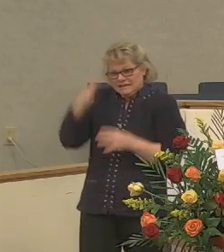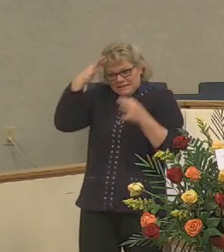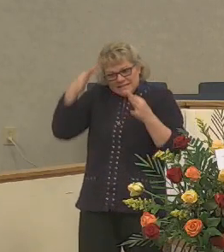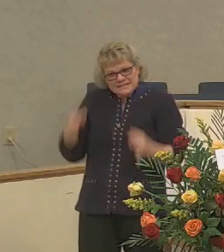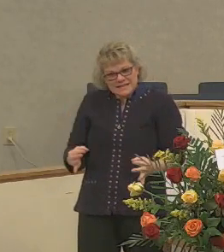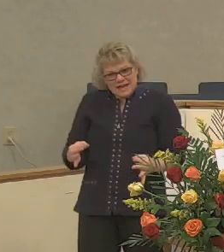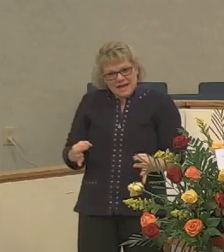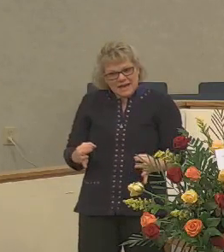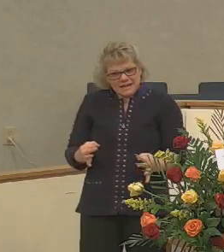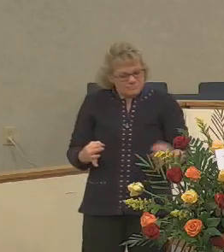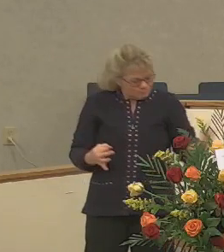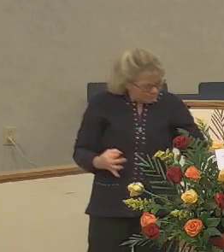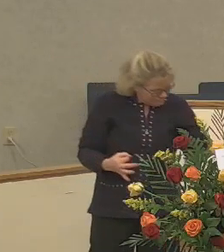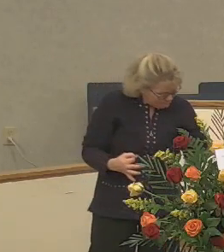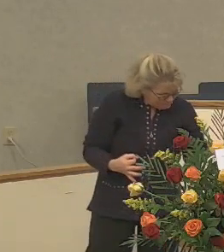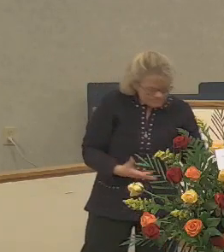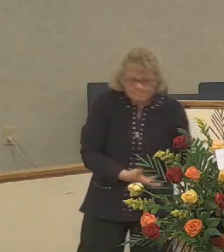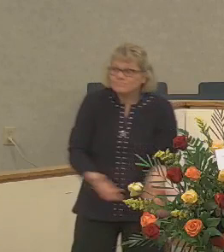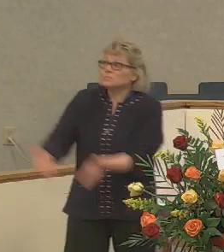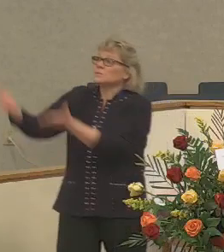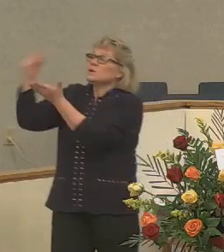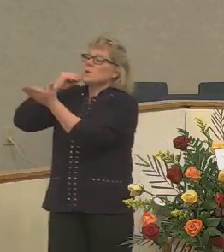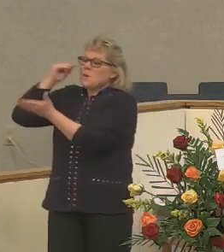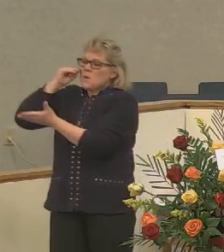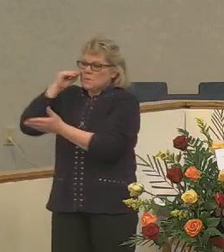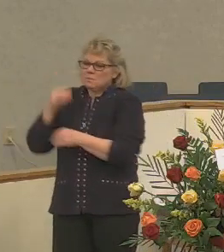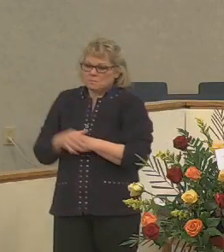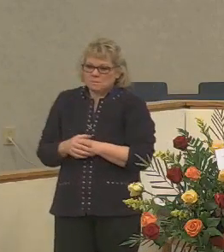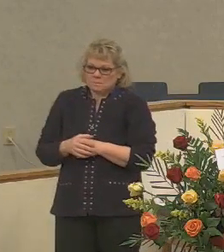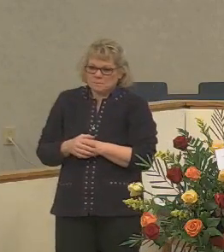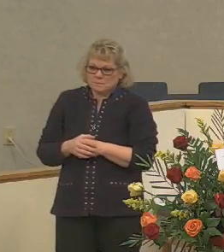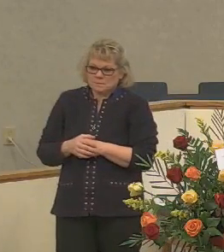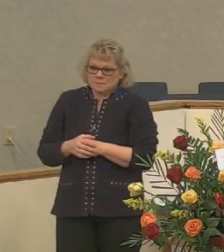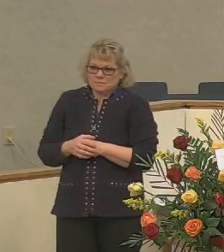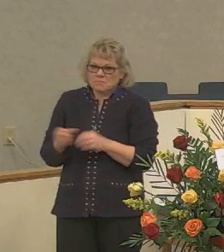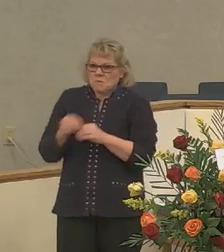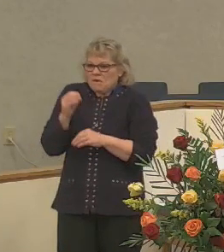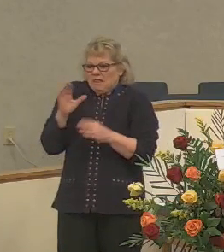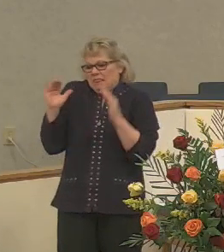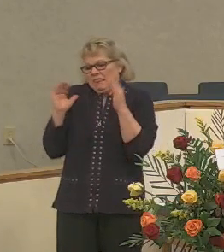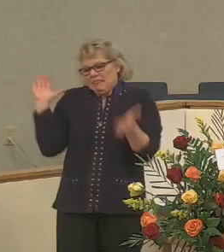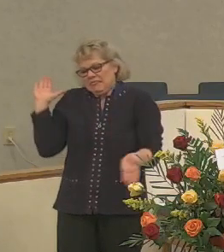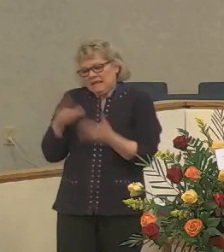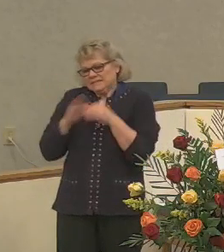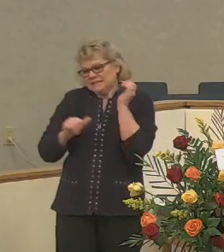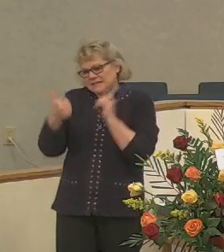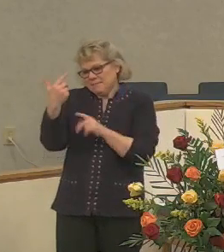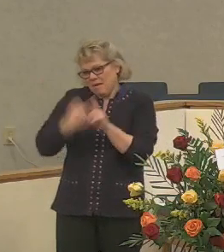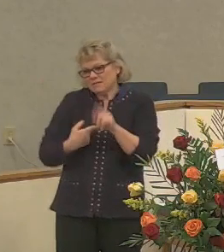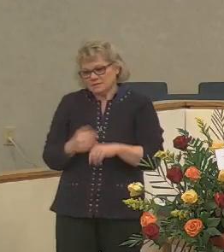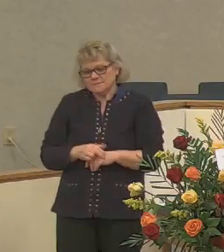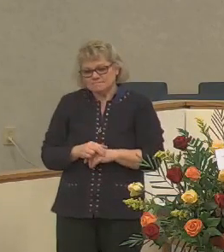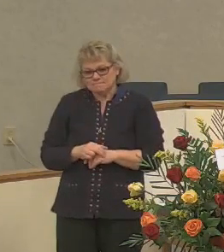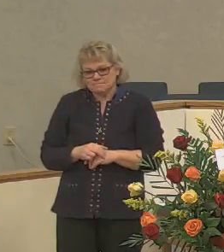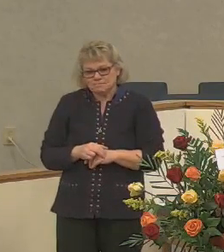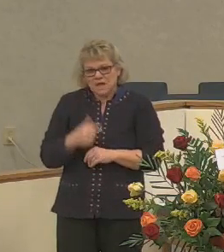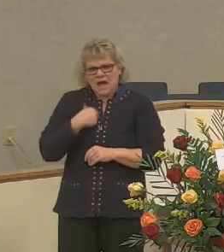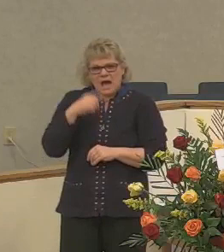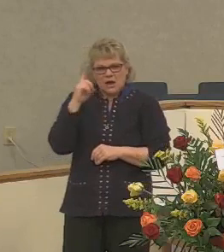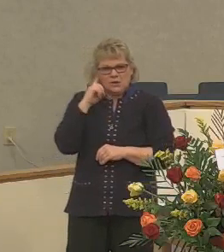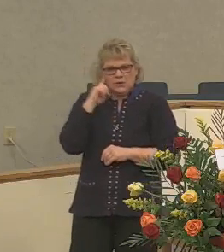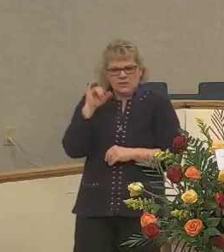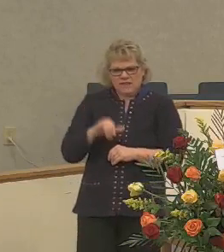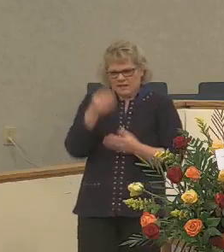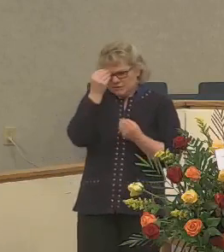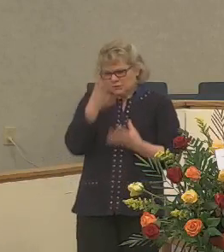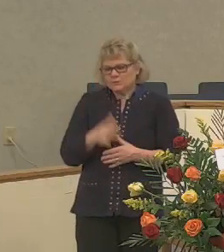decided to bring Brother Marion home sooner than 10 months. When I heard that news, I